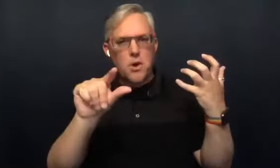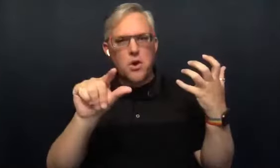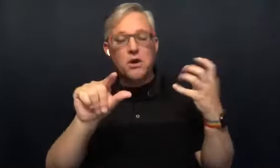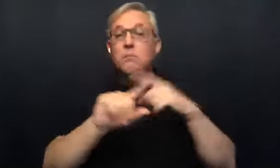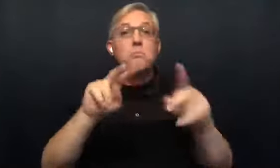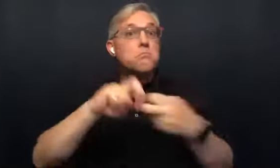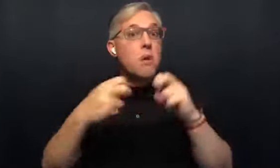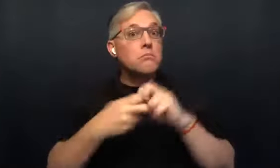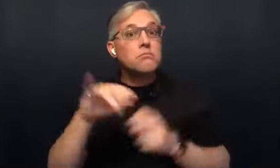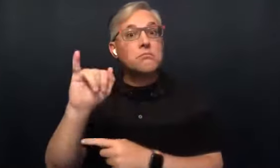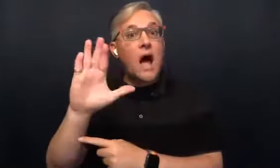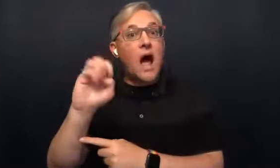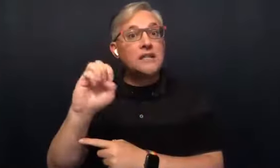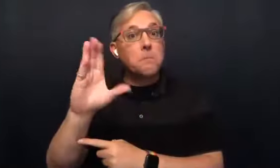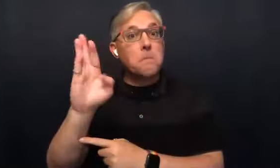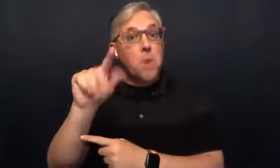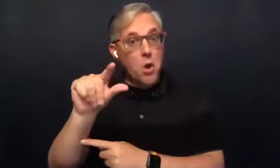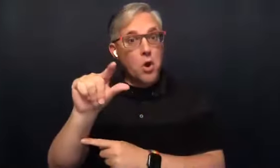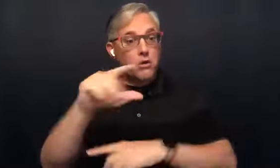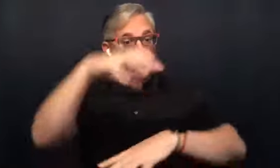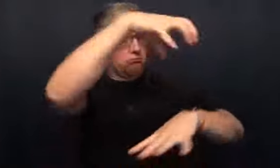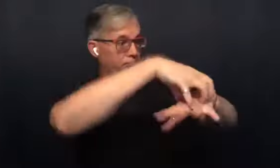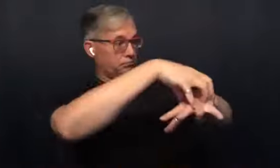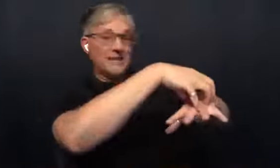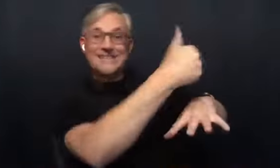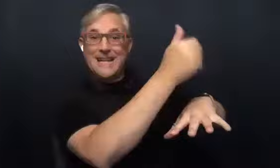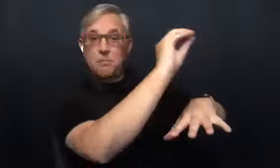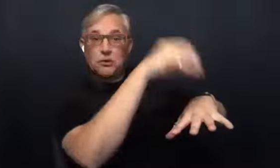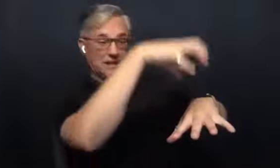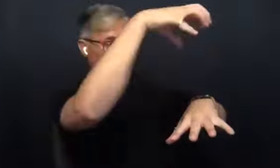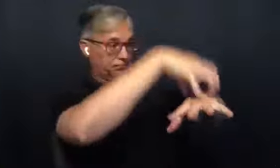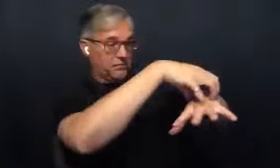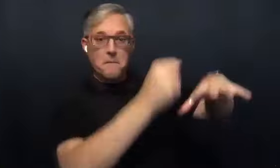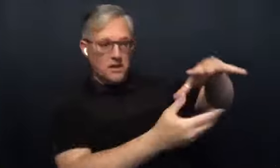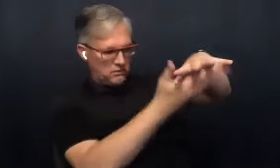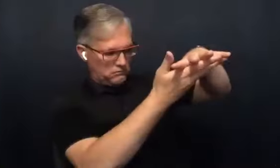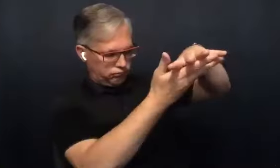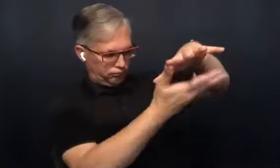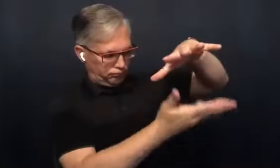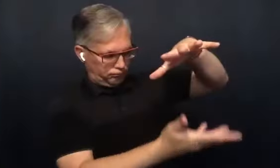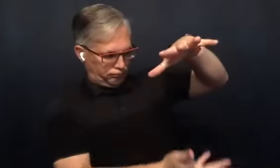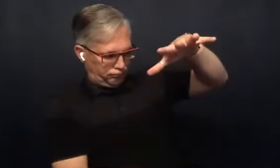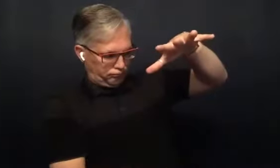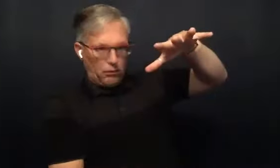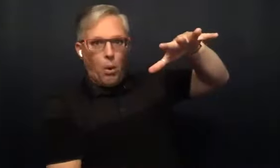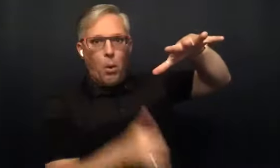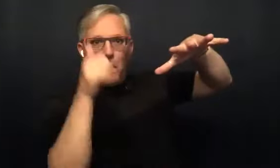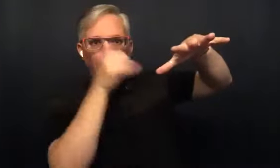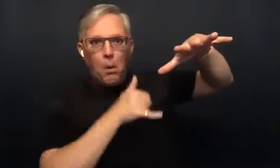of it, but underneath the surface are very deadly, volatile reactions that these are the things that I brought